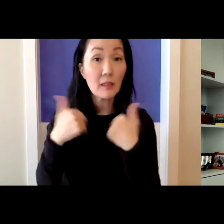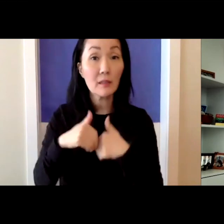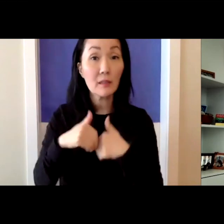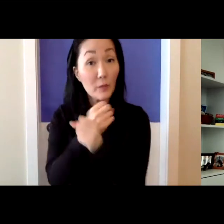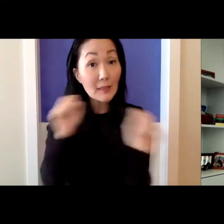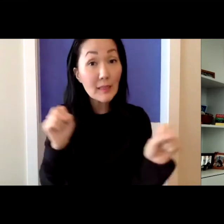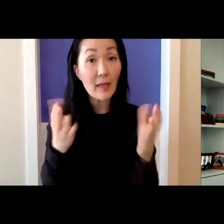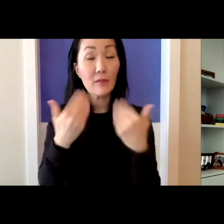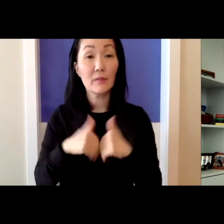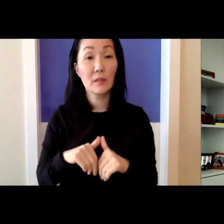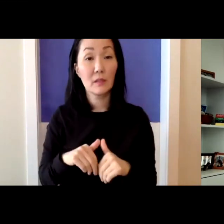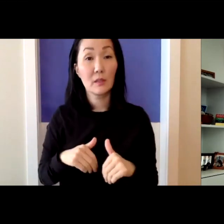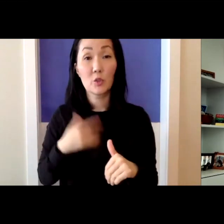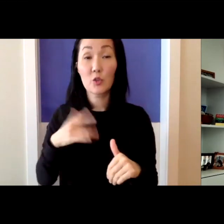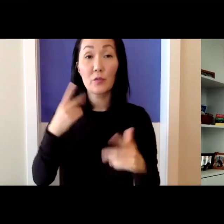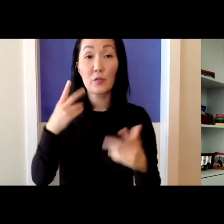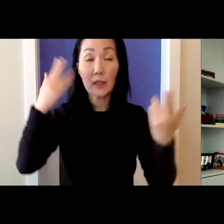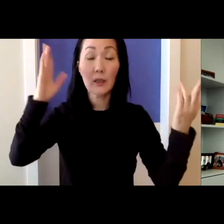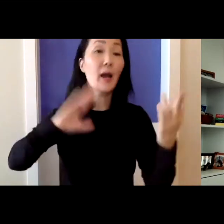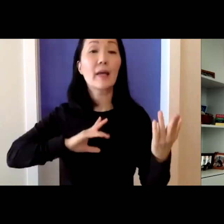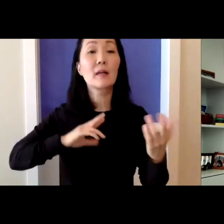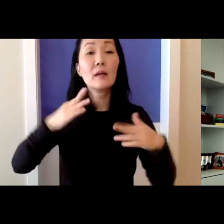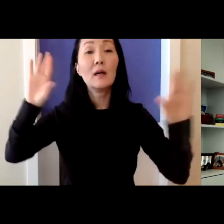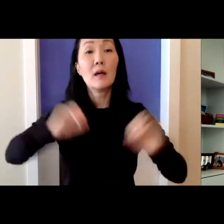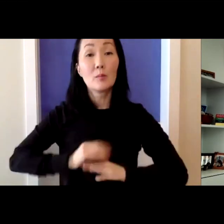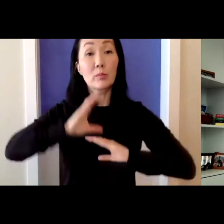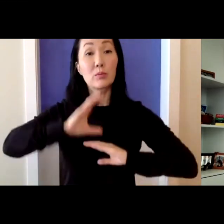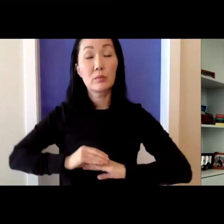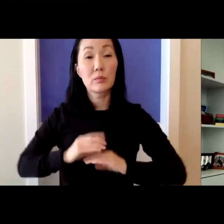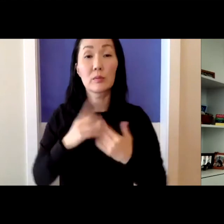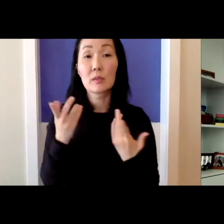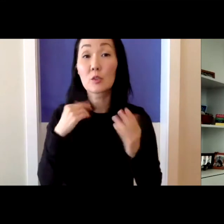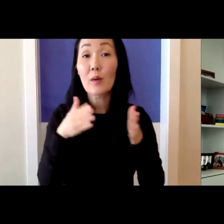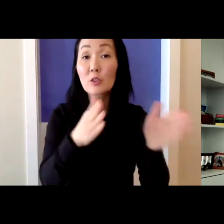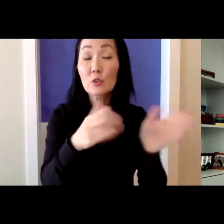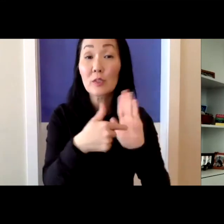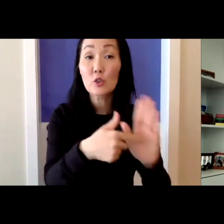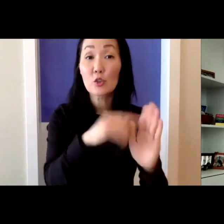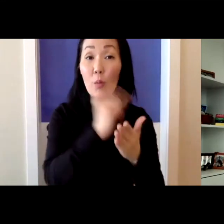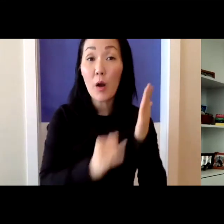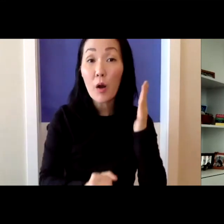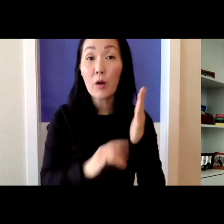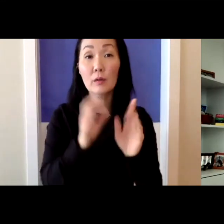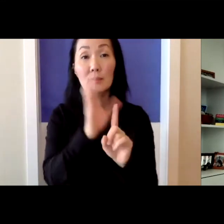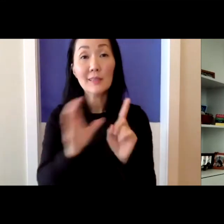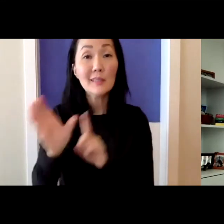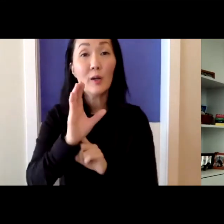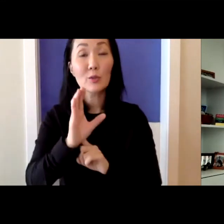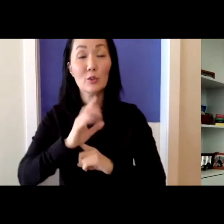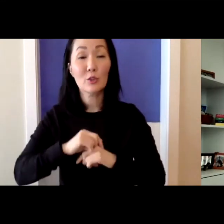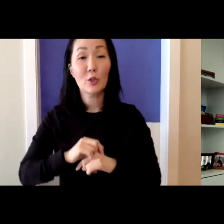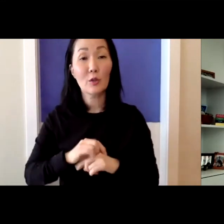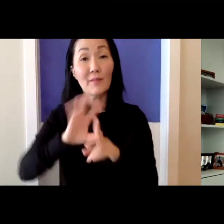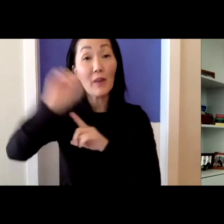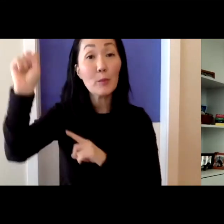sense of arrival in place? Do our streetscapes convey art, culture, and vibrancy? To